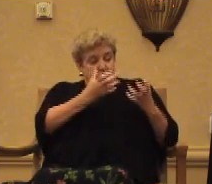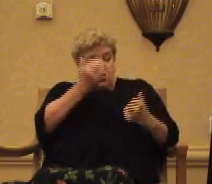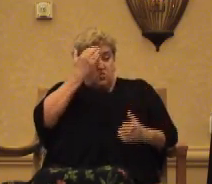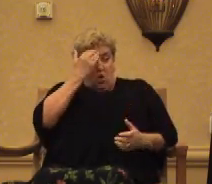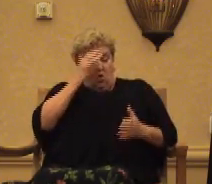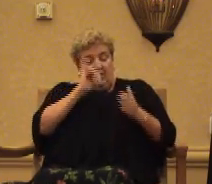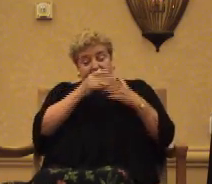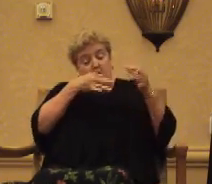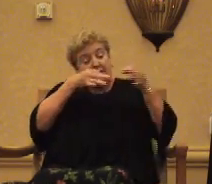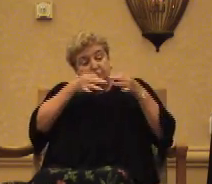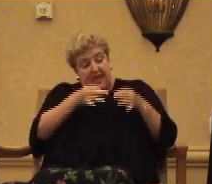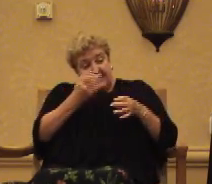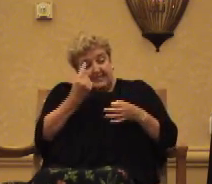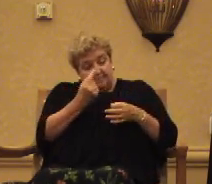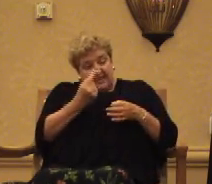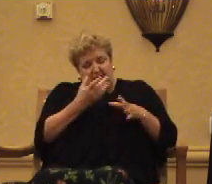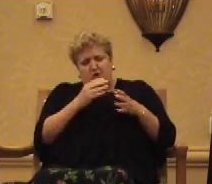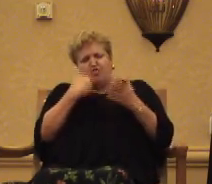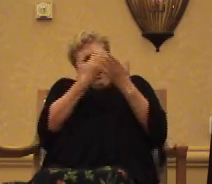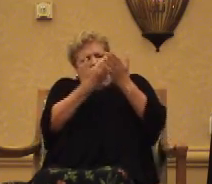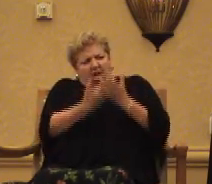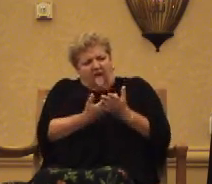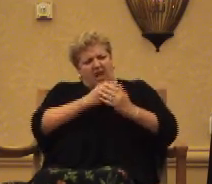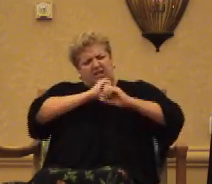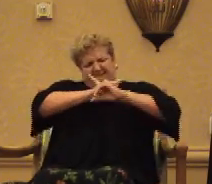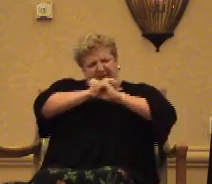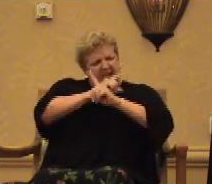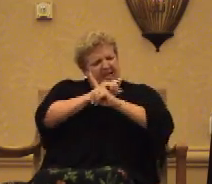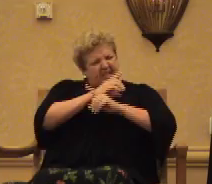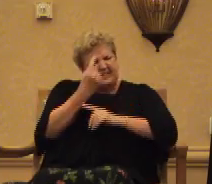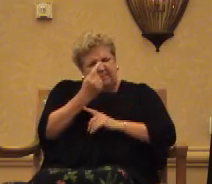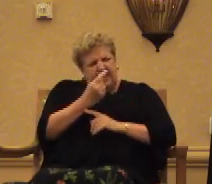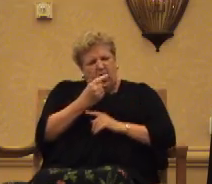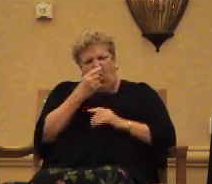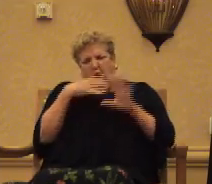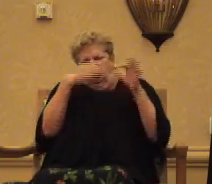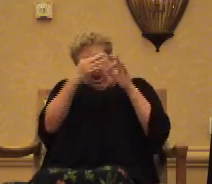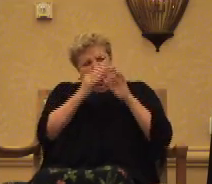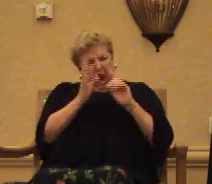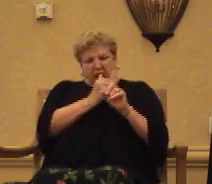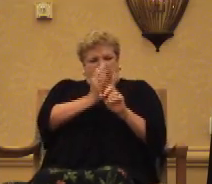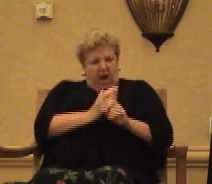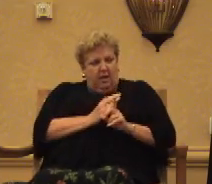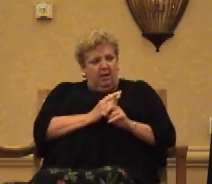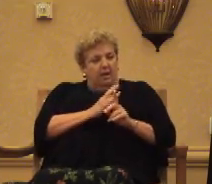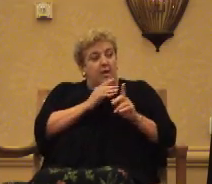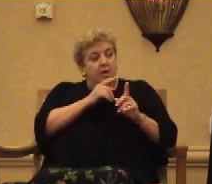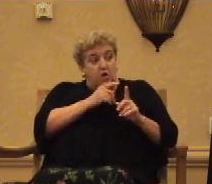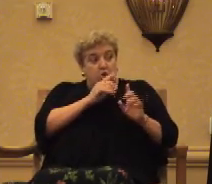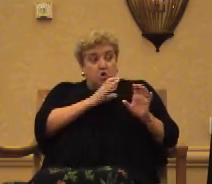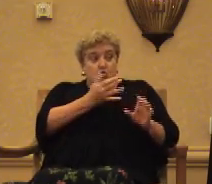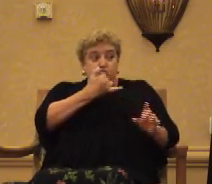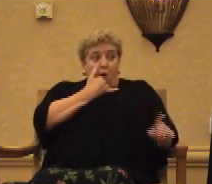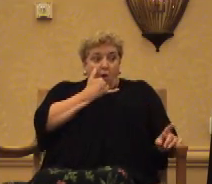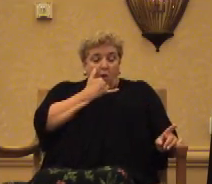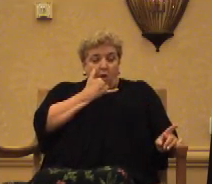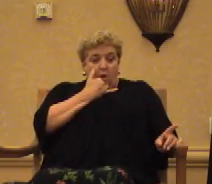something, if you're justifying something, if you're defending something or rationalizing something, kid, I want you to know you're wrong. Because you never have